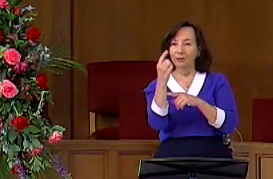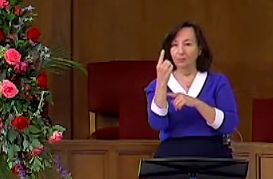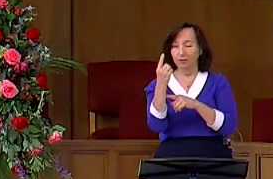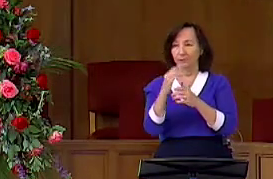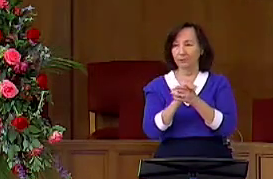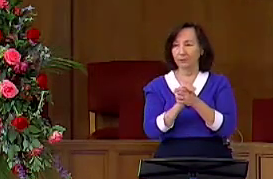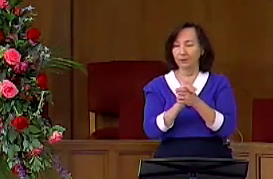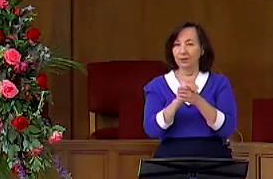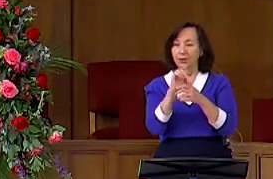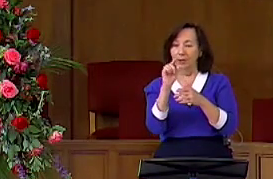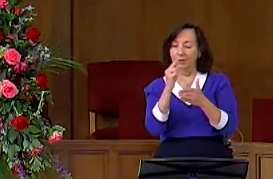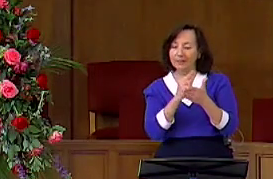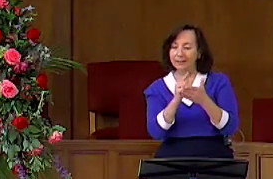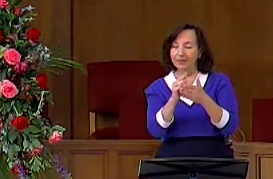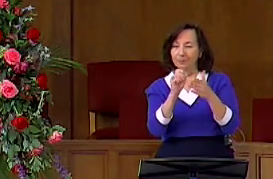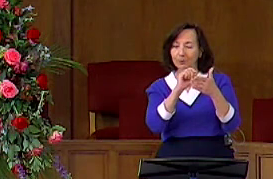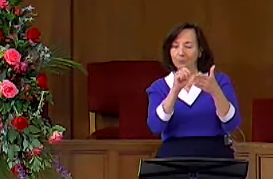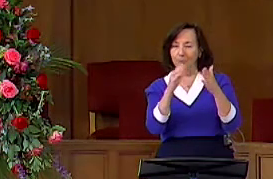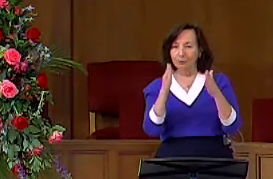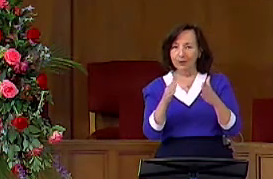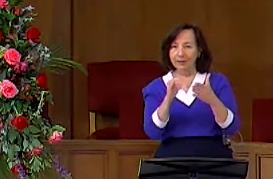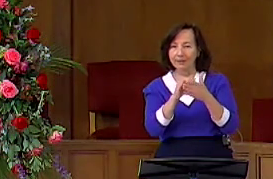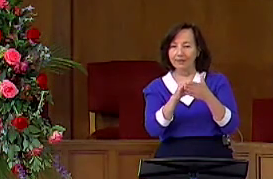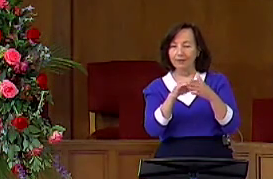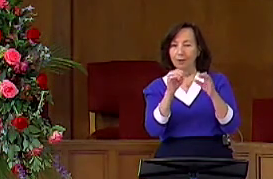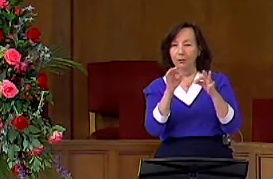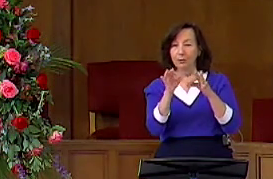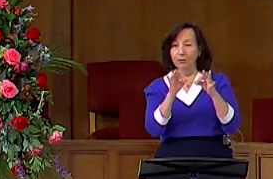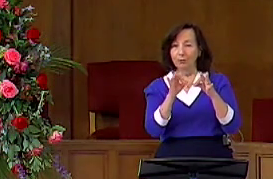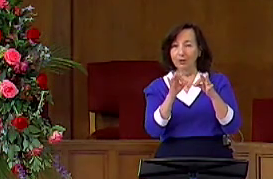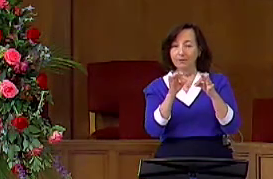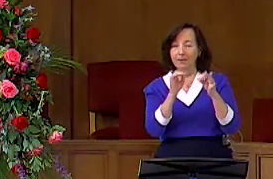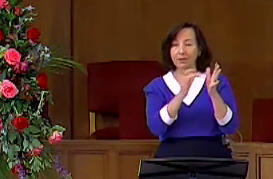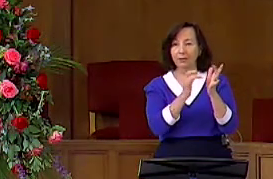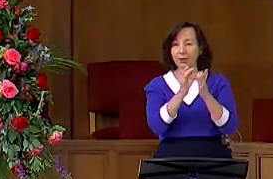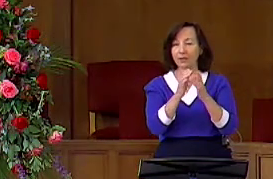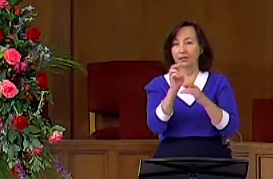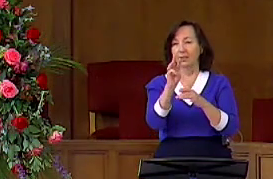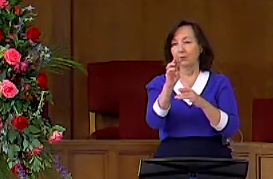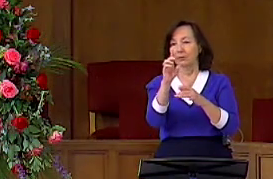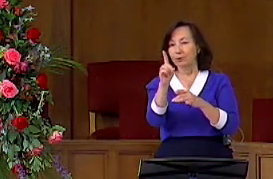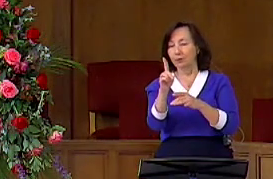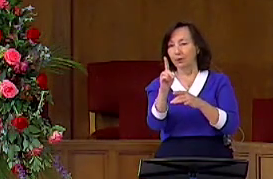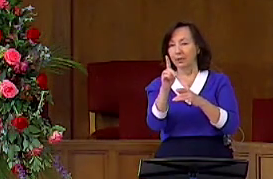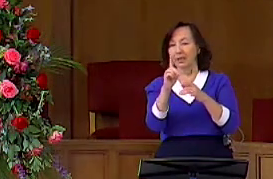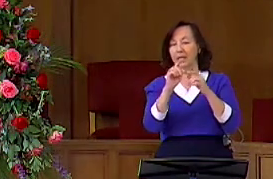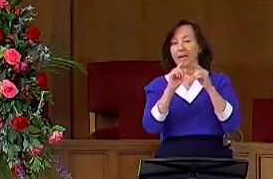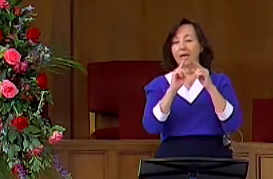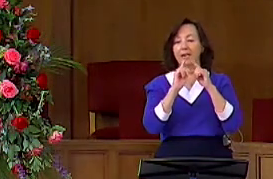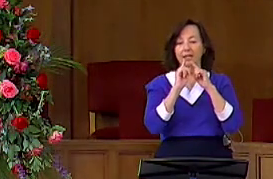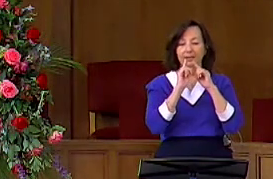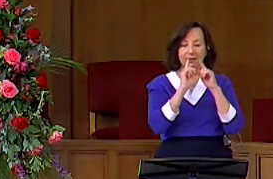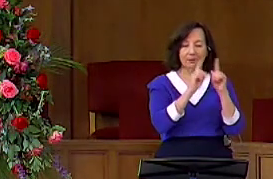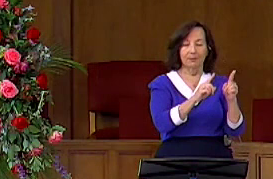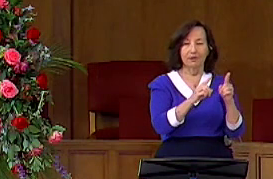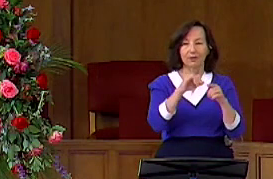the only gospel writer that describes Jesus as withdrawing as a response to John's